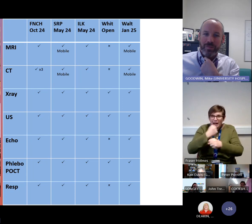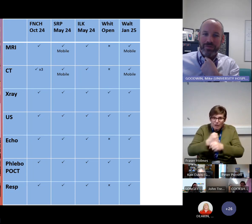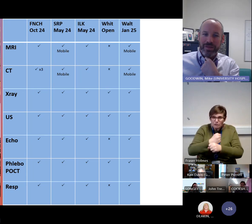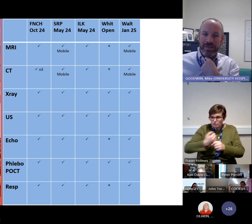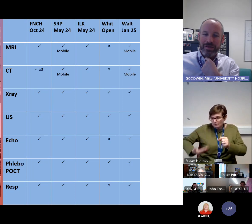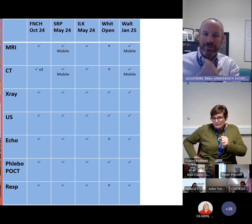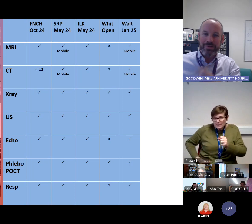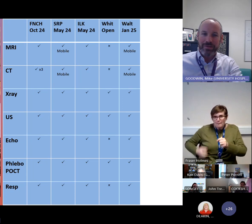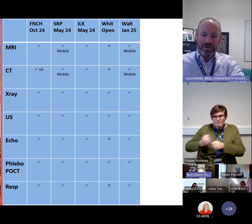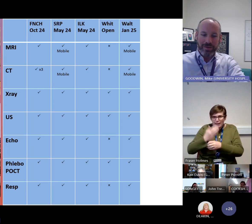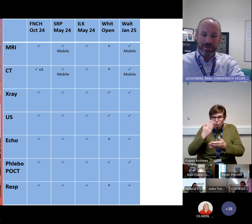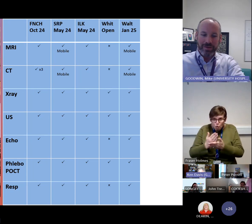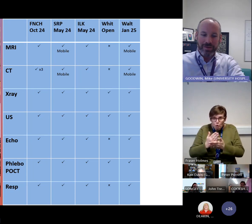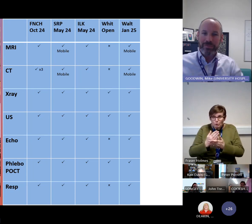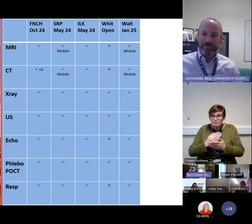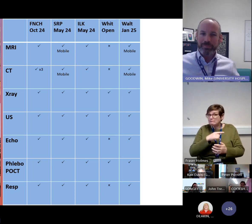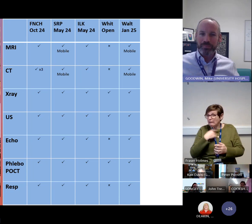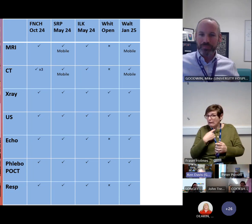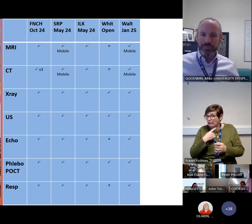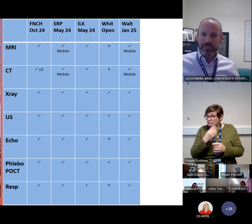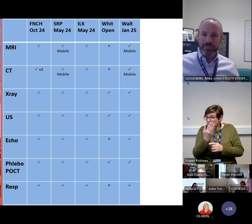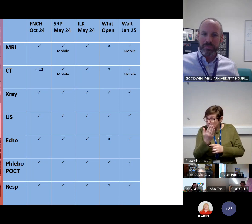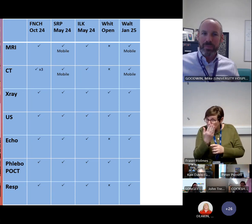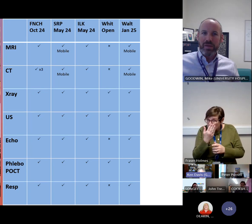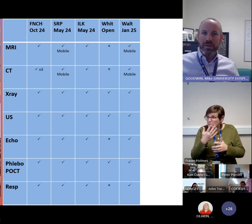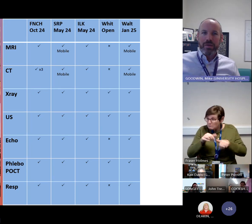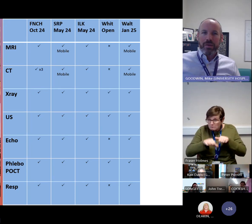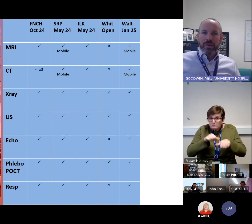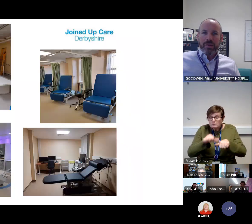keep on top of the timescales.